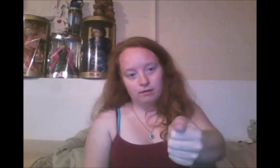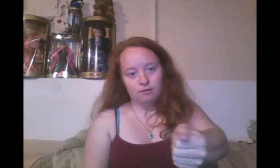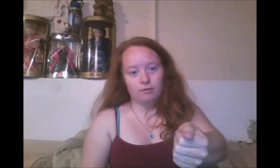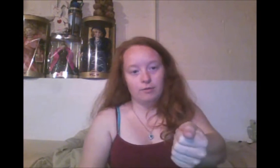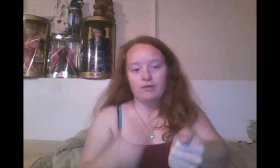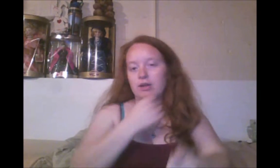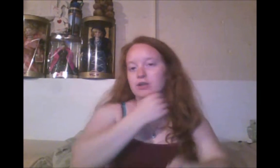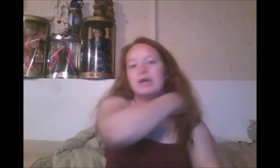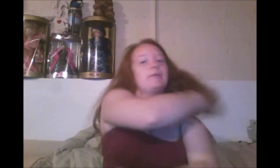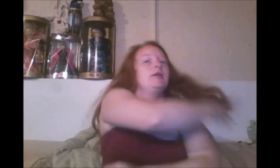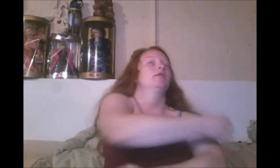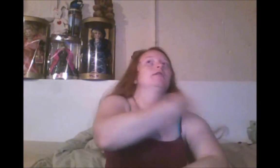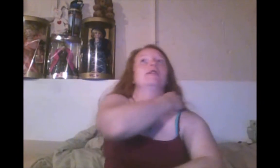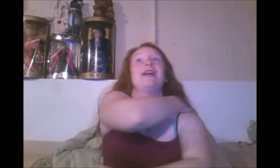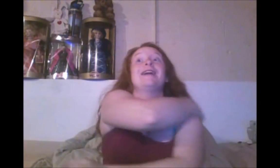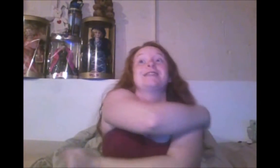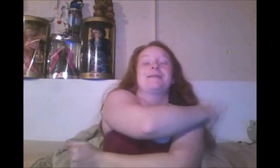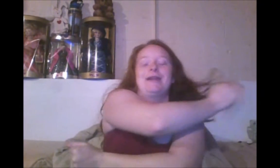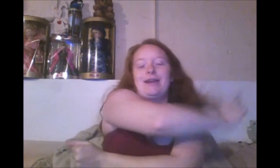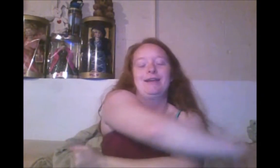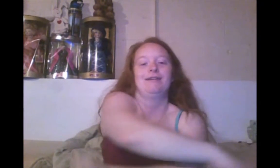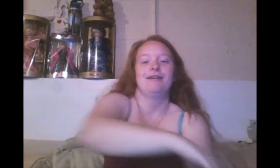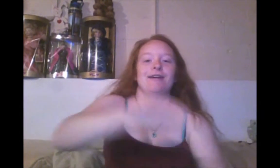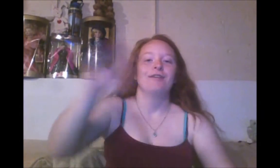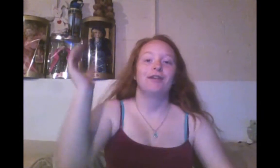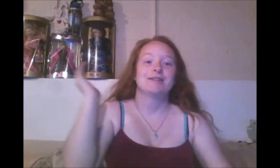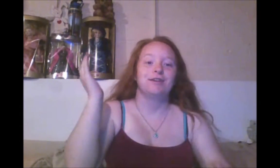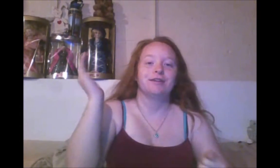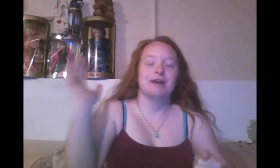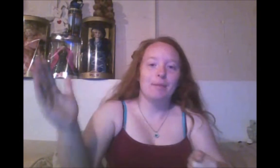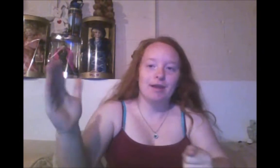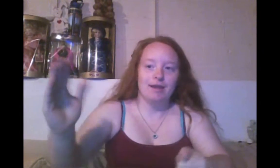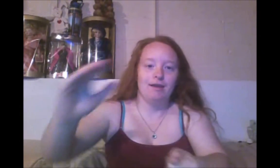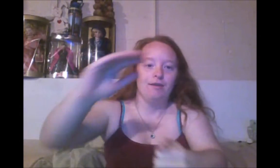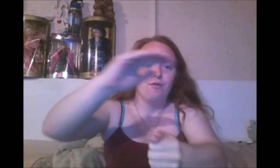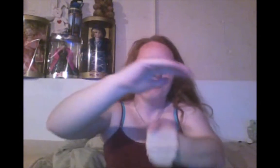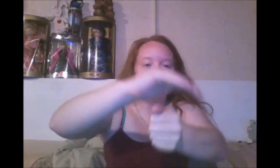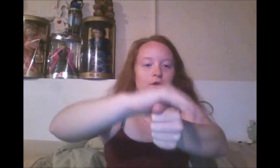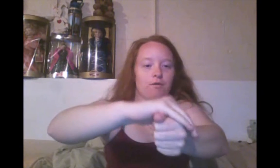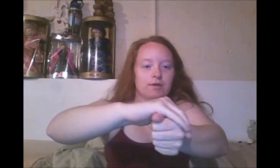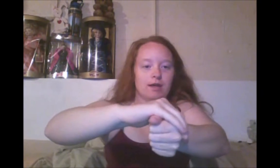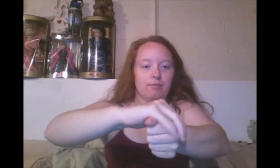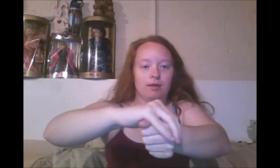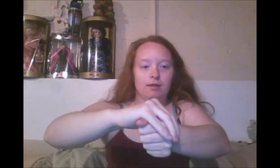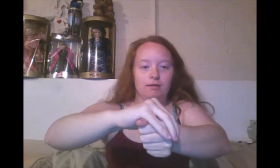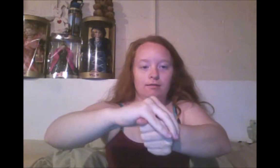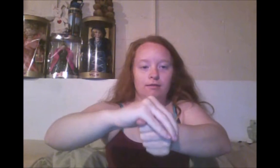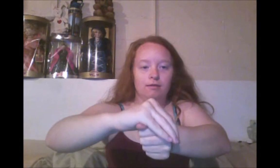or whatever hand's your dominant, or your not dominant hand. You're going to take your dominant hand, put it over top like this.